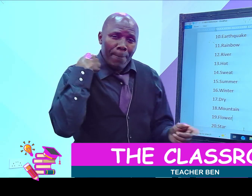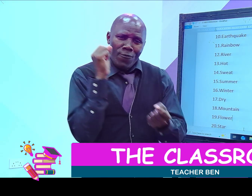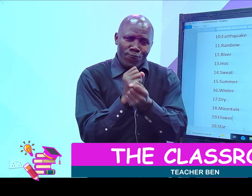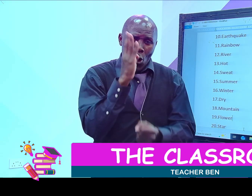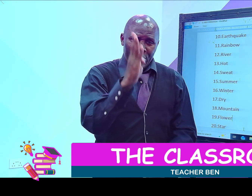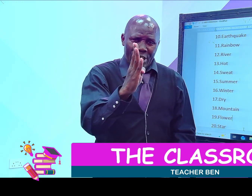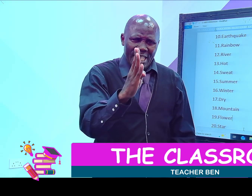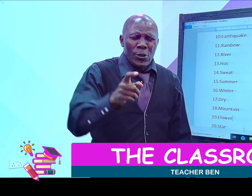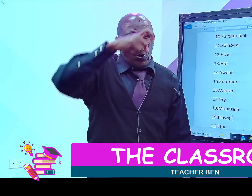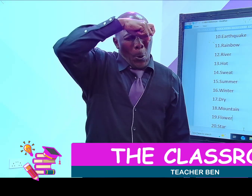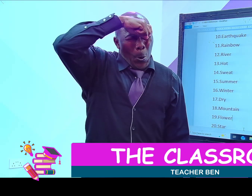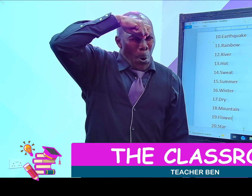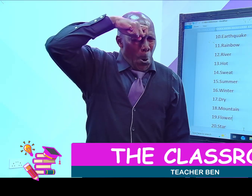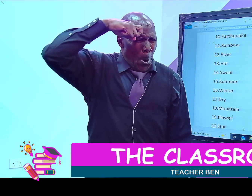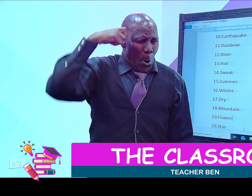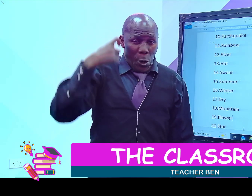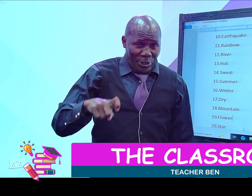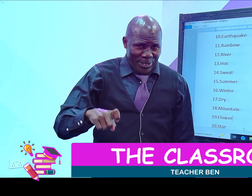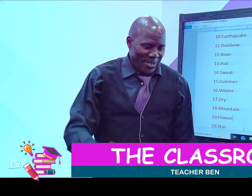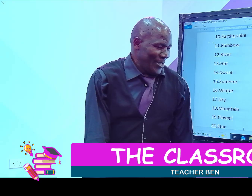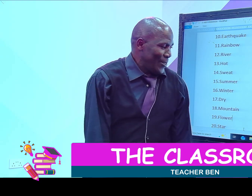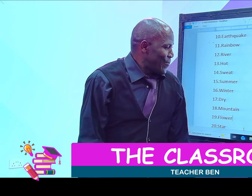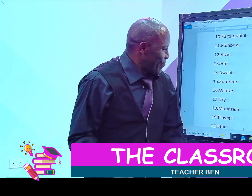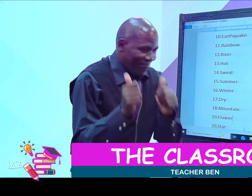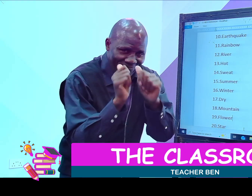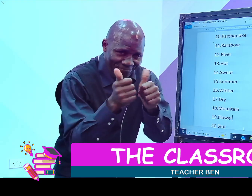Number 14, sweat.